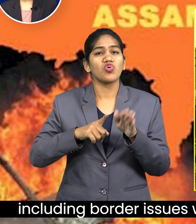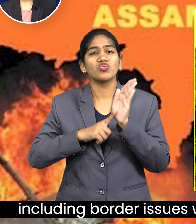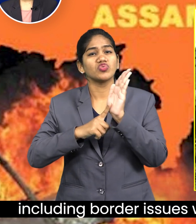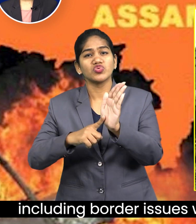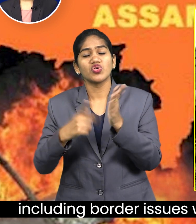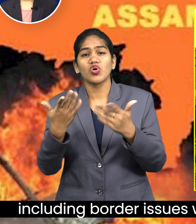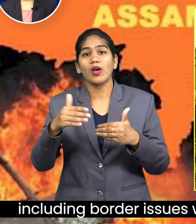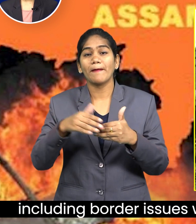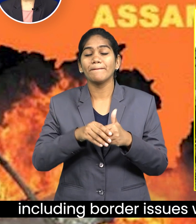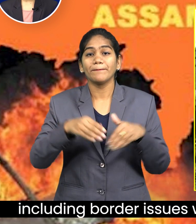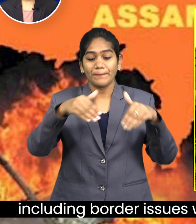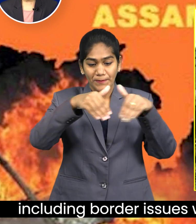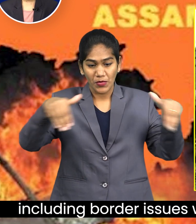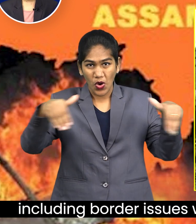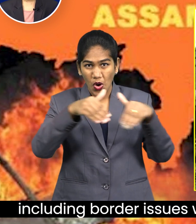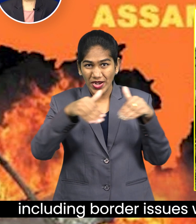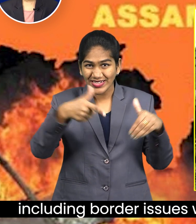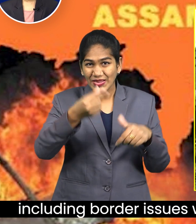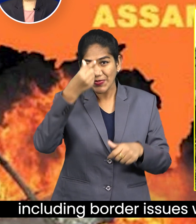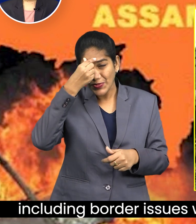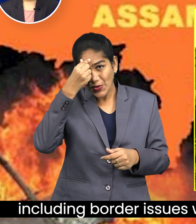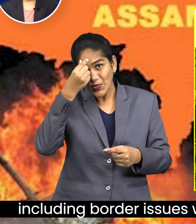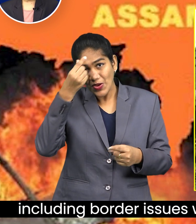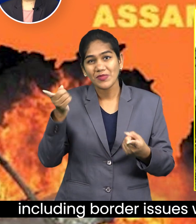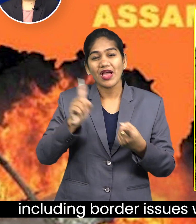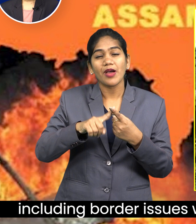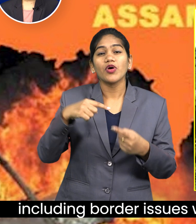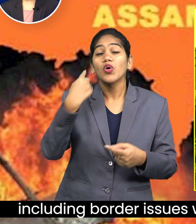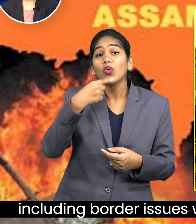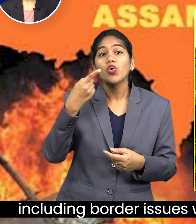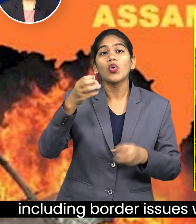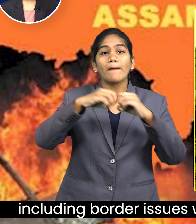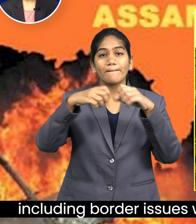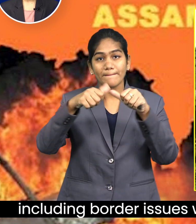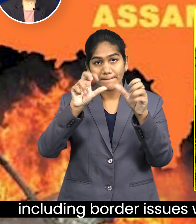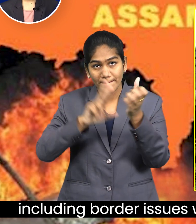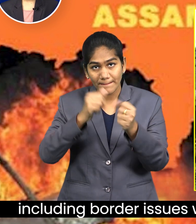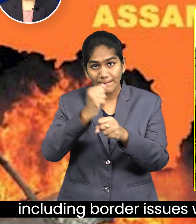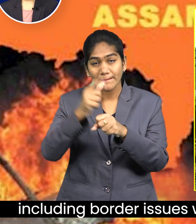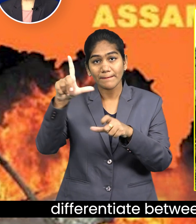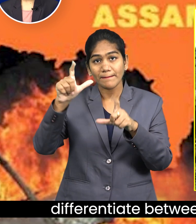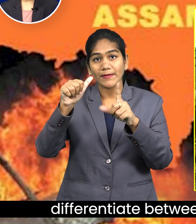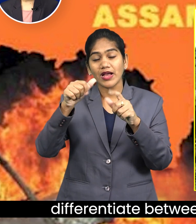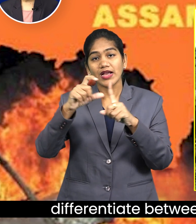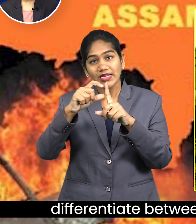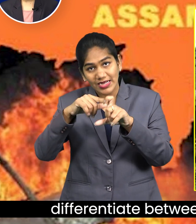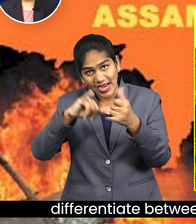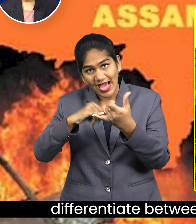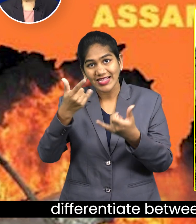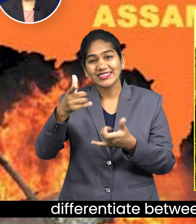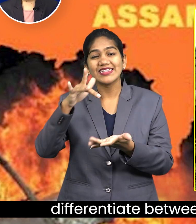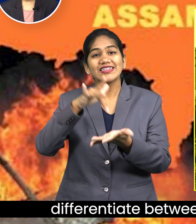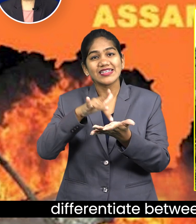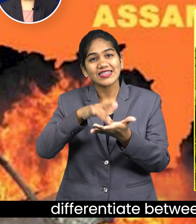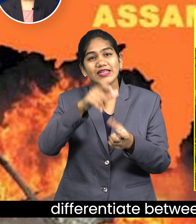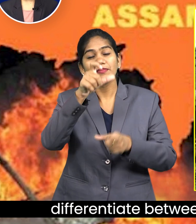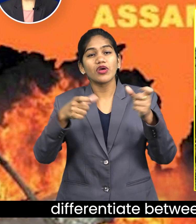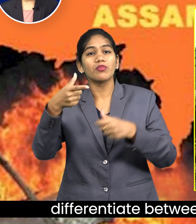issues with Bangladesh and the inability to differentiate between